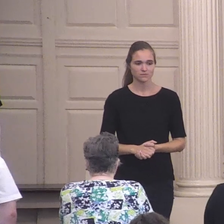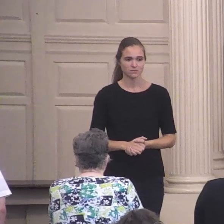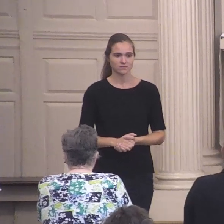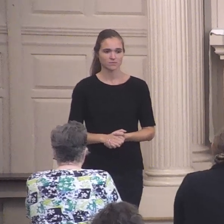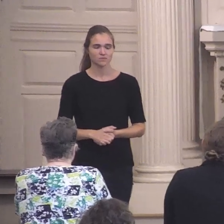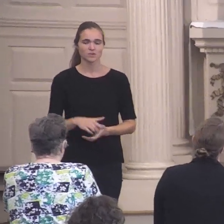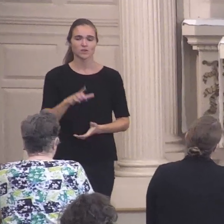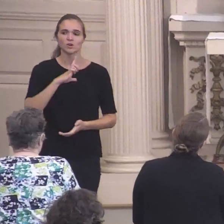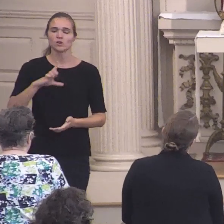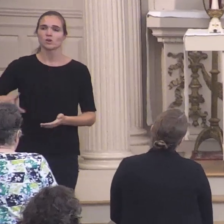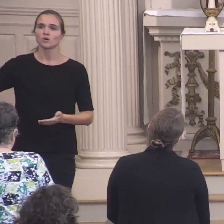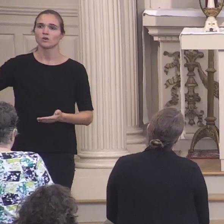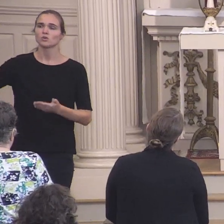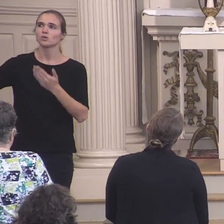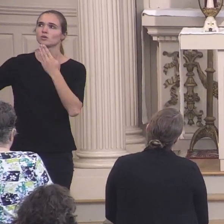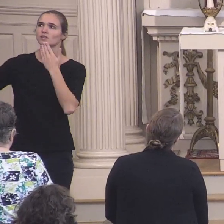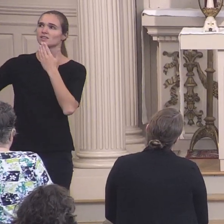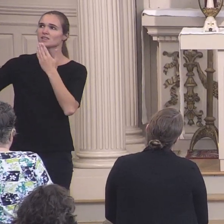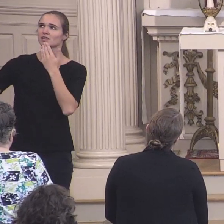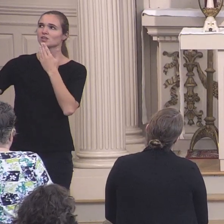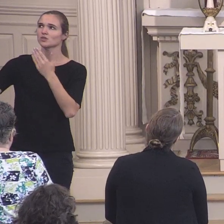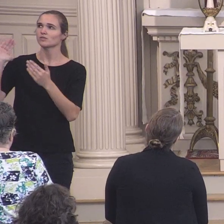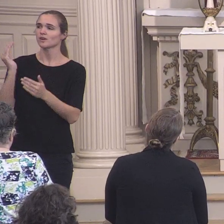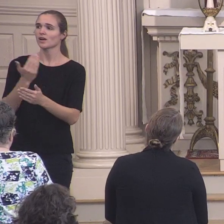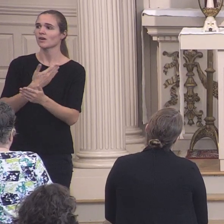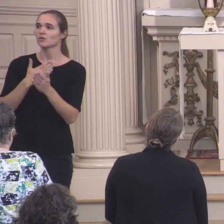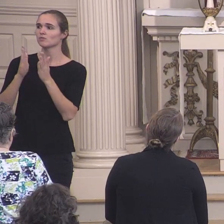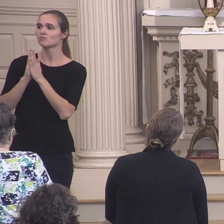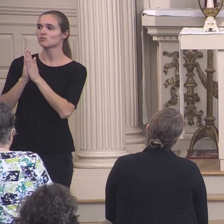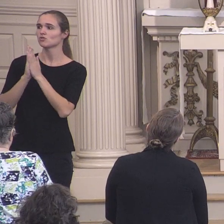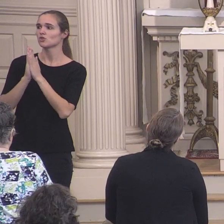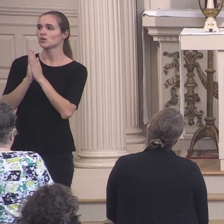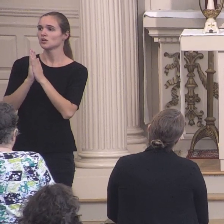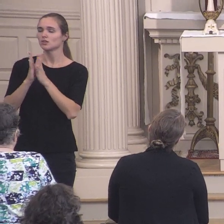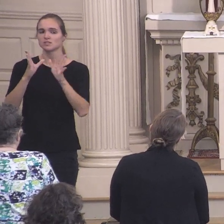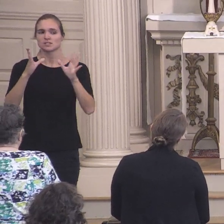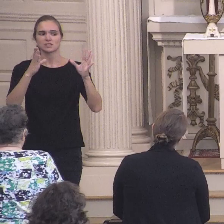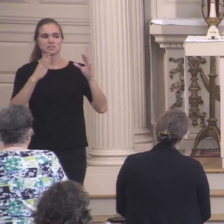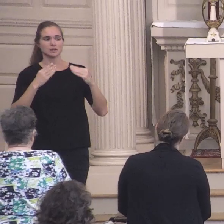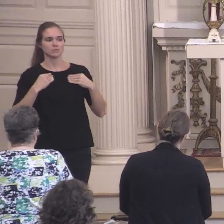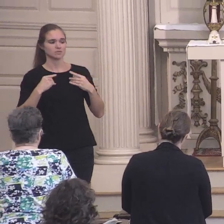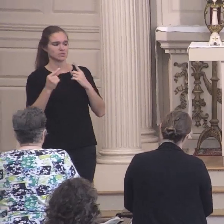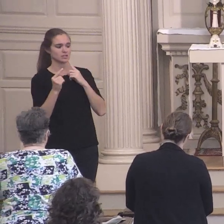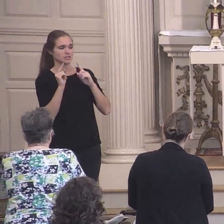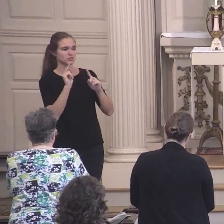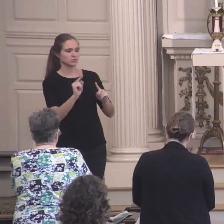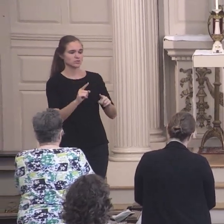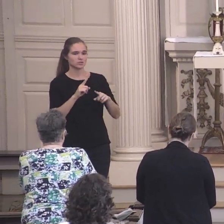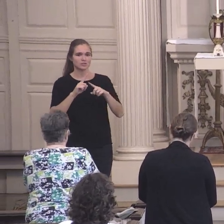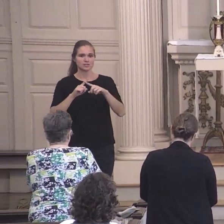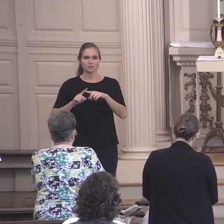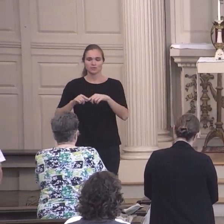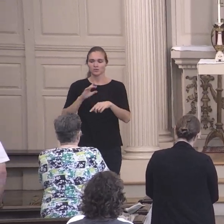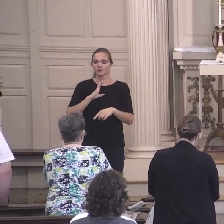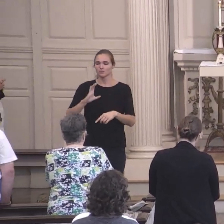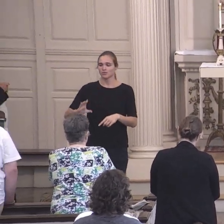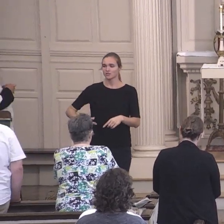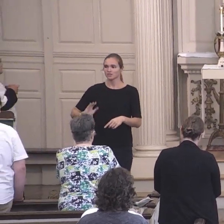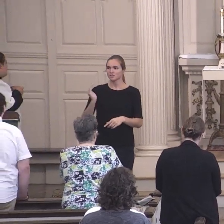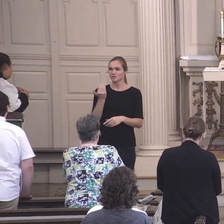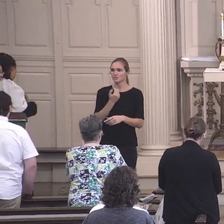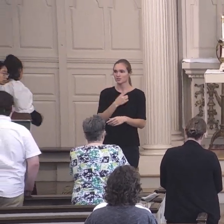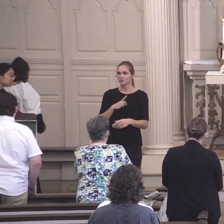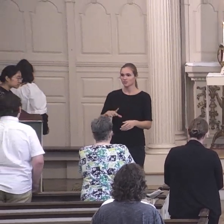We thank you, Lord, for listening to our prayers and answering them according to your holy will, through Christ our Lord.